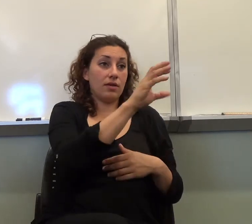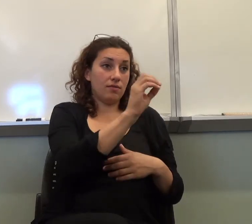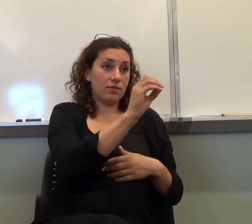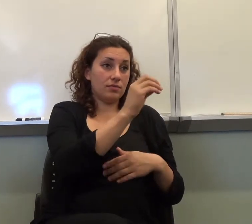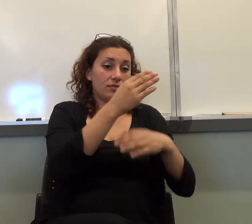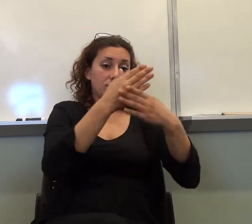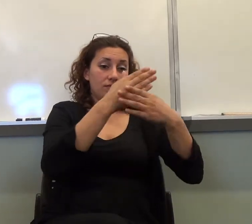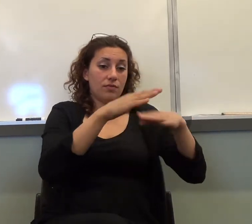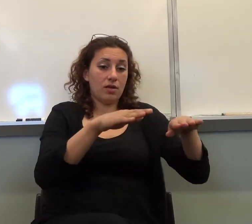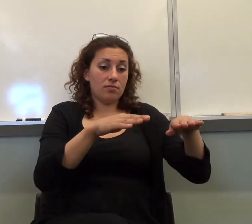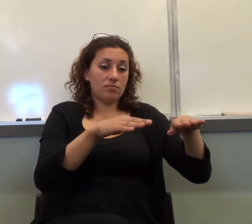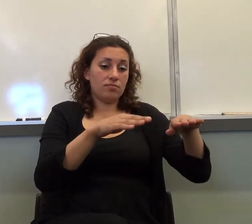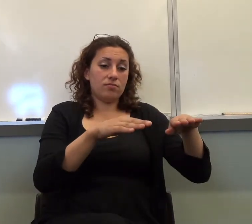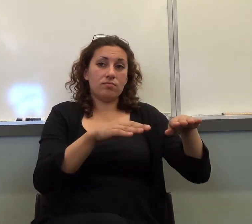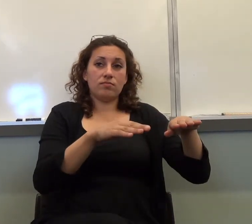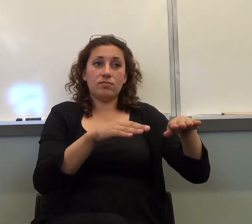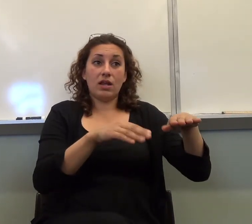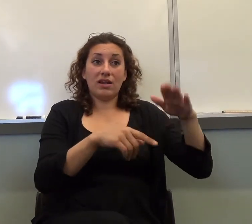by a negative 5.